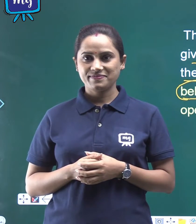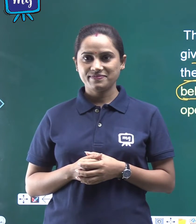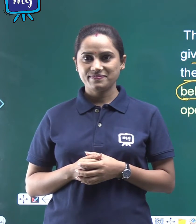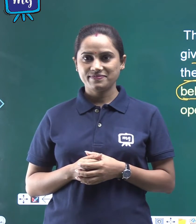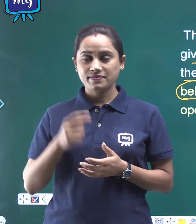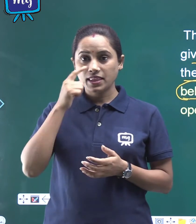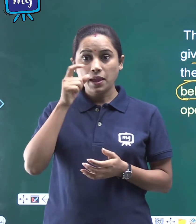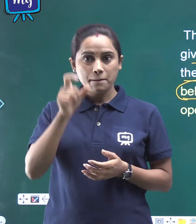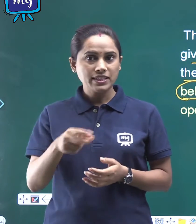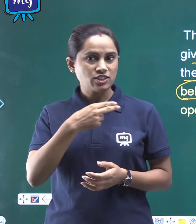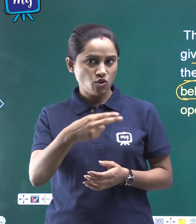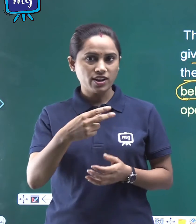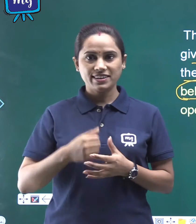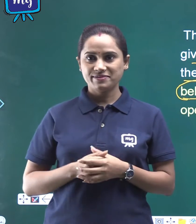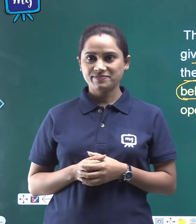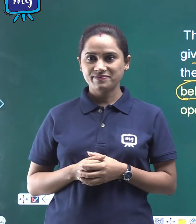Mrs. Darling